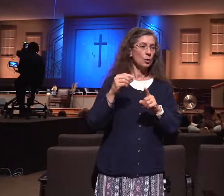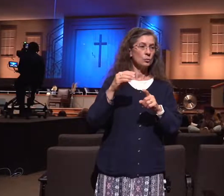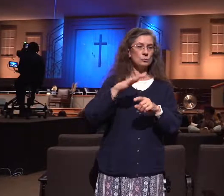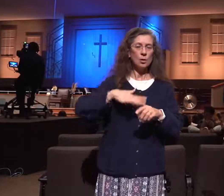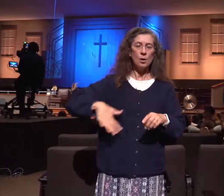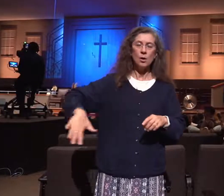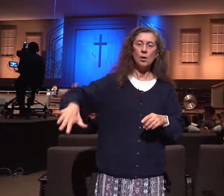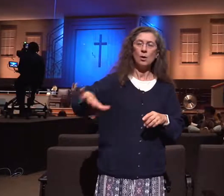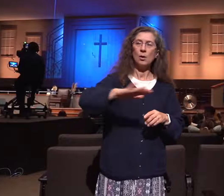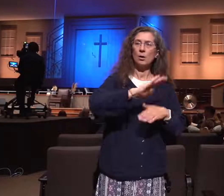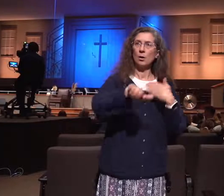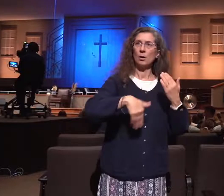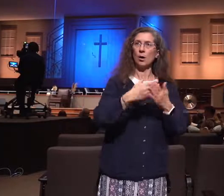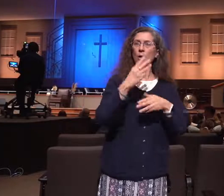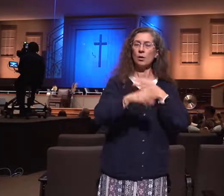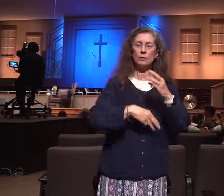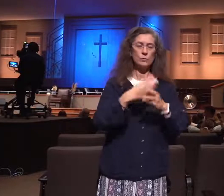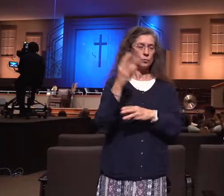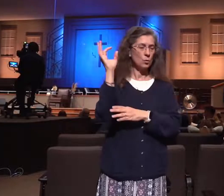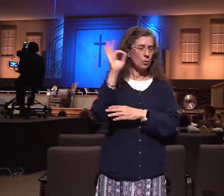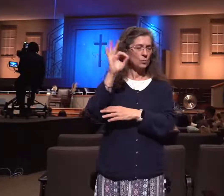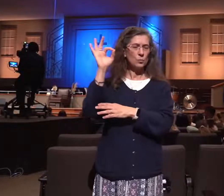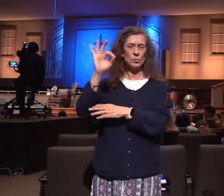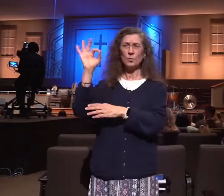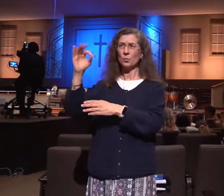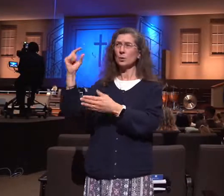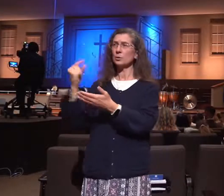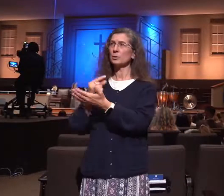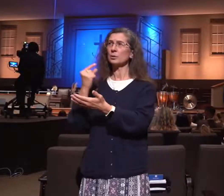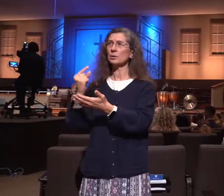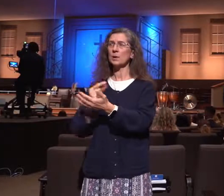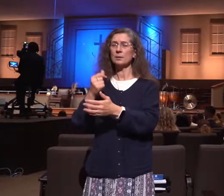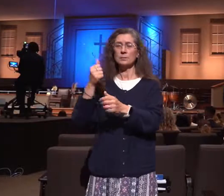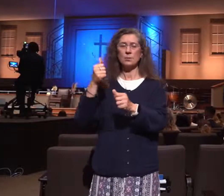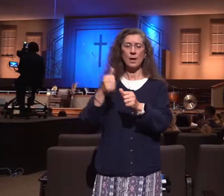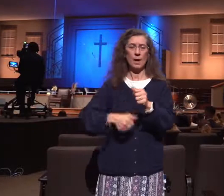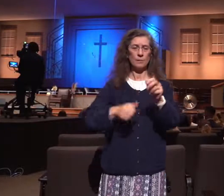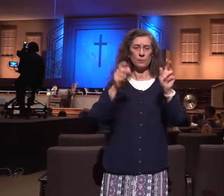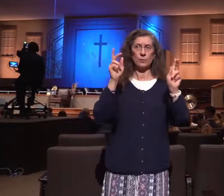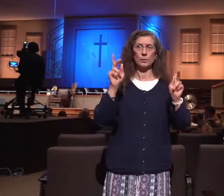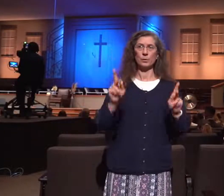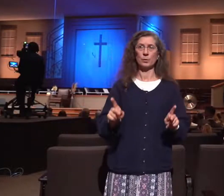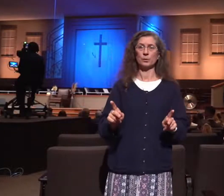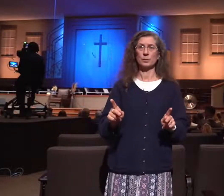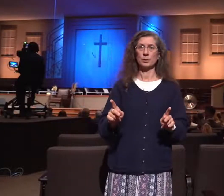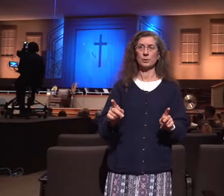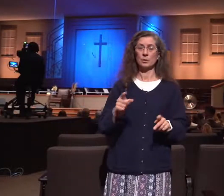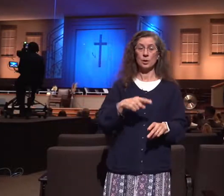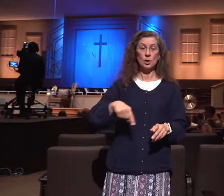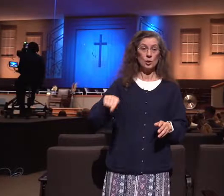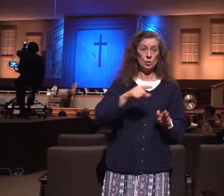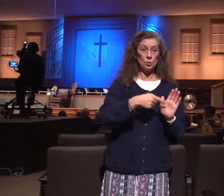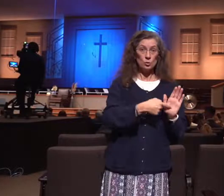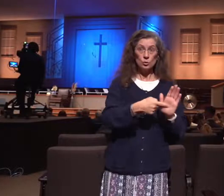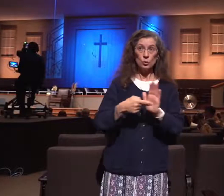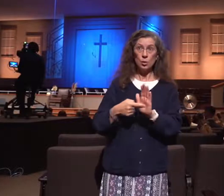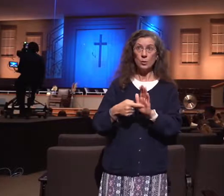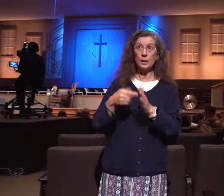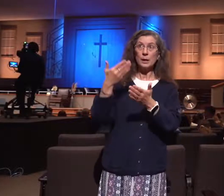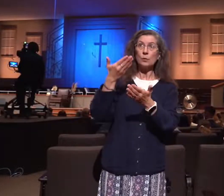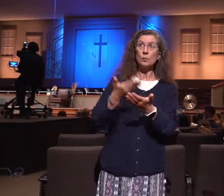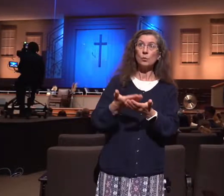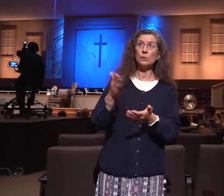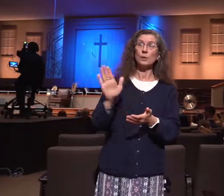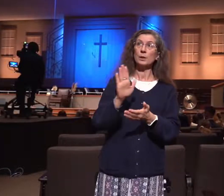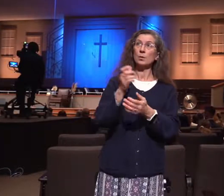world and preach the gospel to every creature. You're proving your